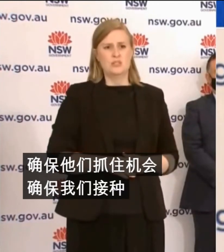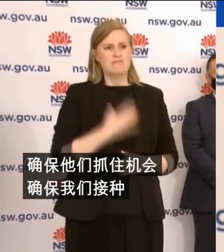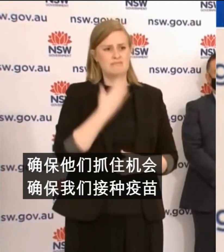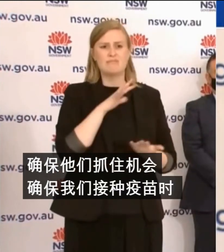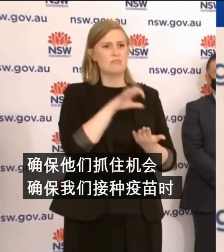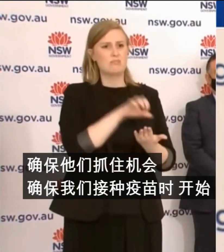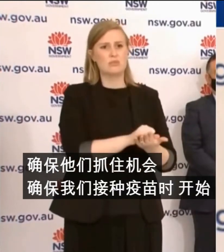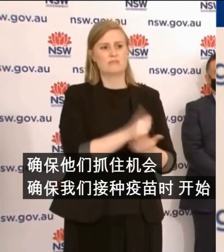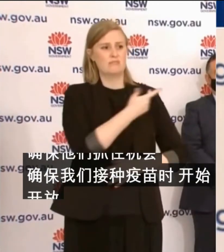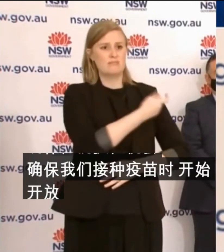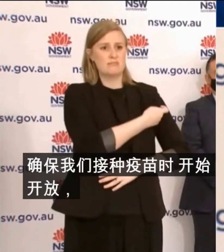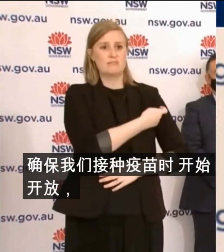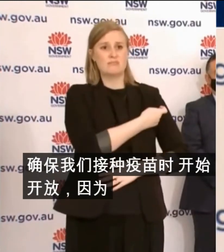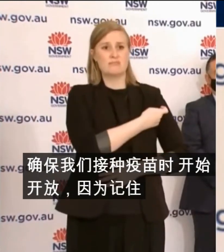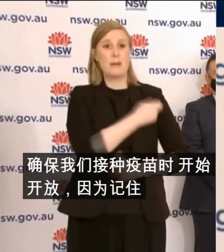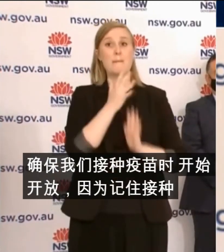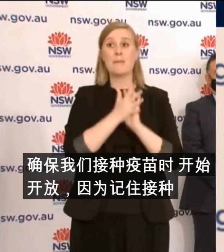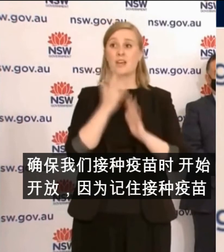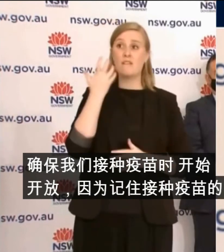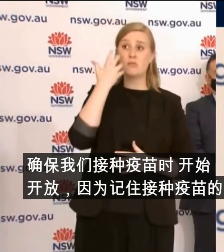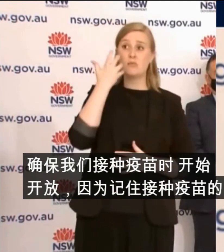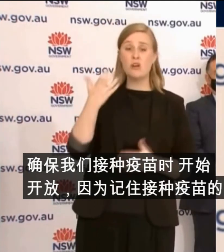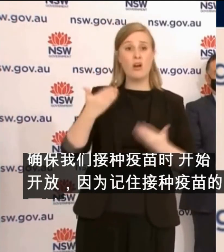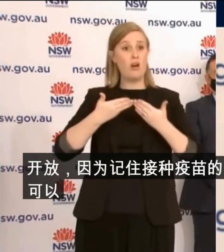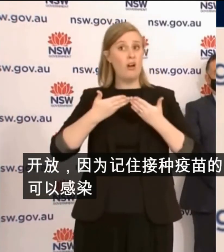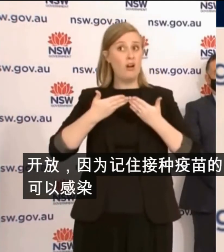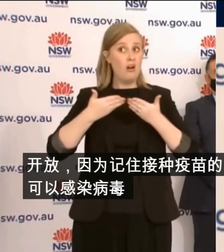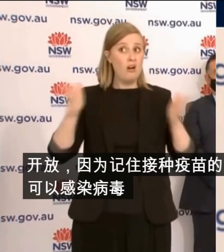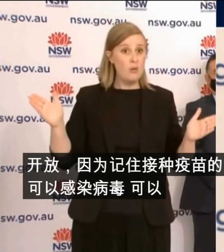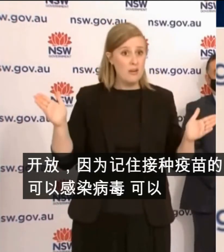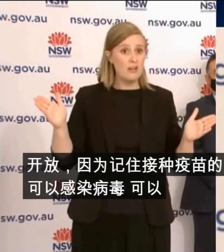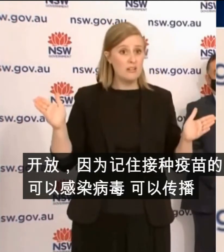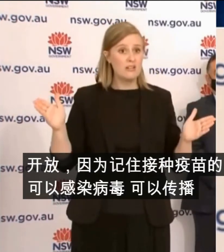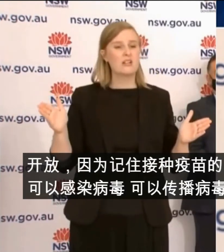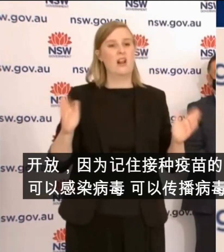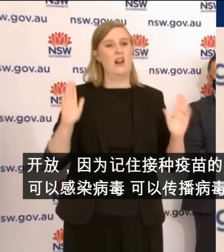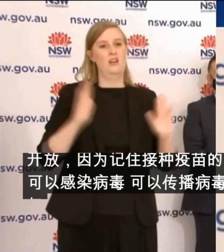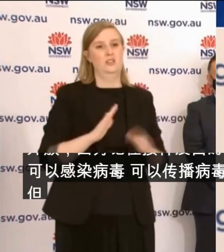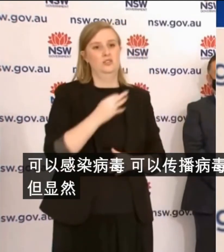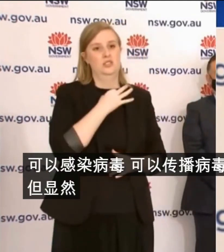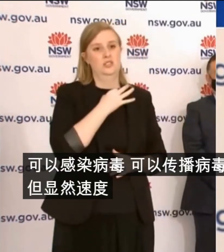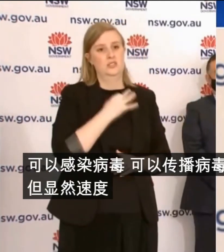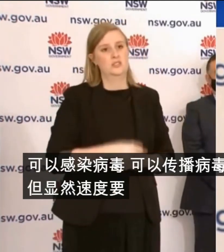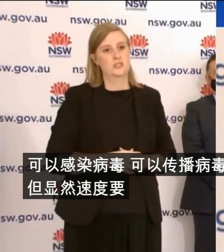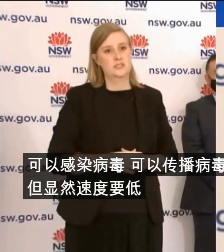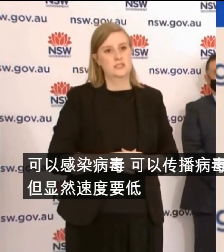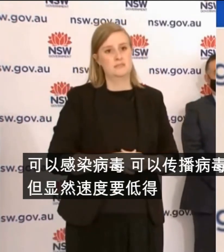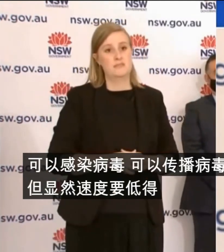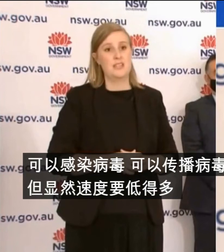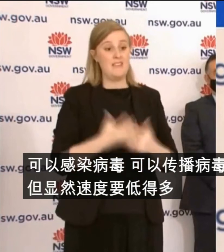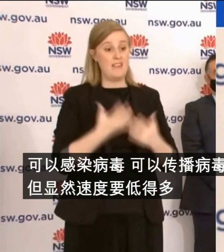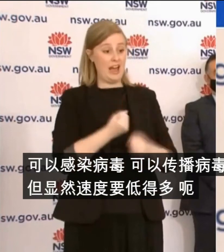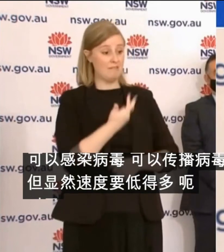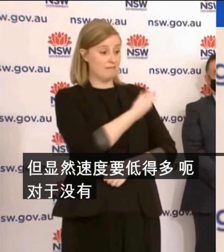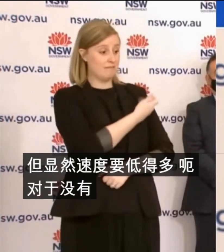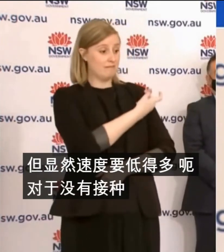sure that when we do start opening up, because remember, vaccinated people can get the virus, can spread the virus, but obviously at a much reduced